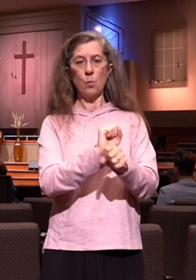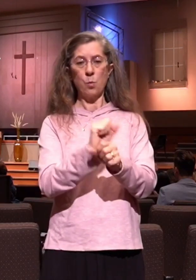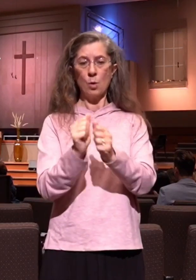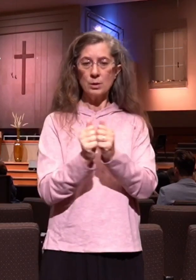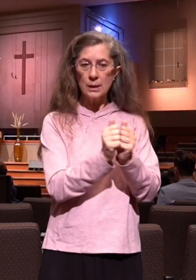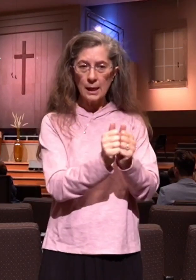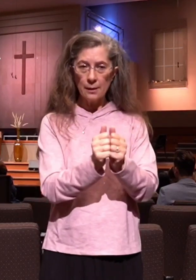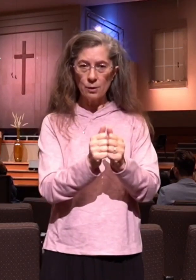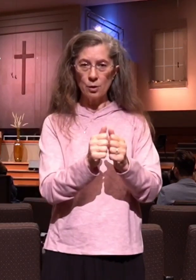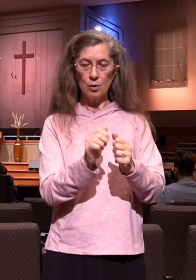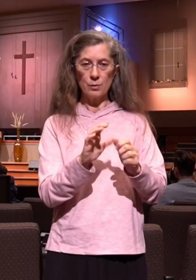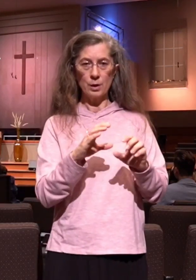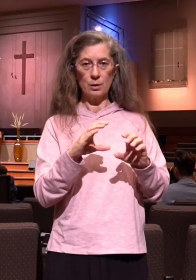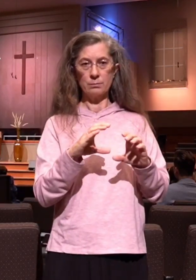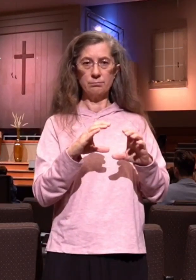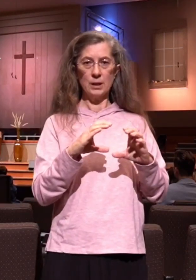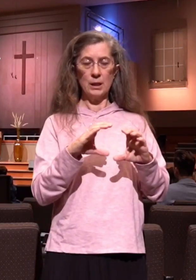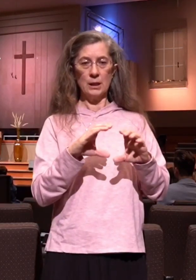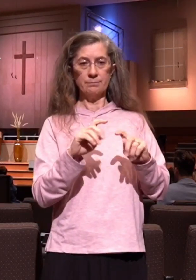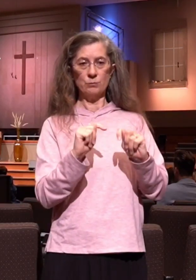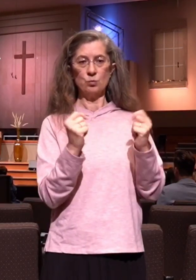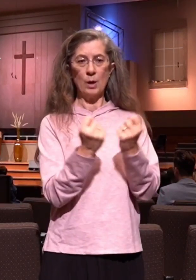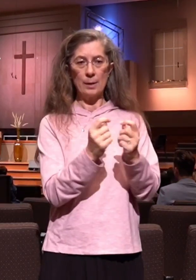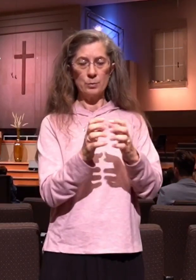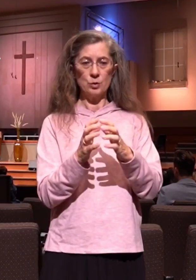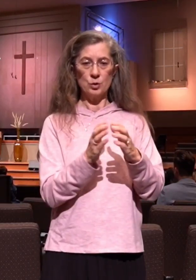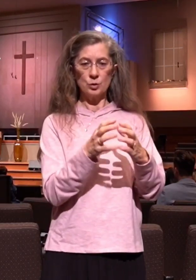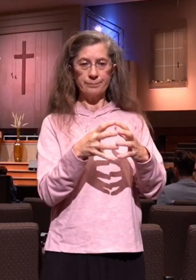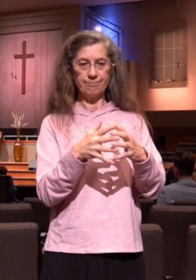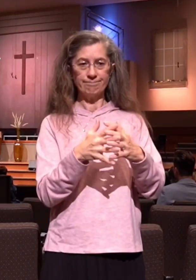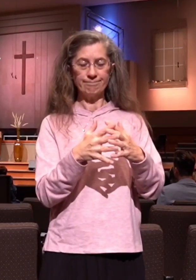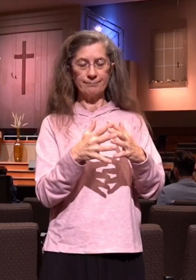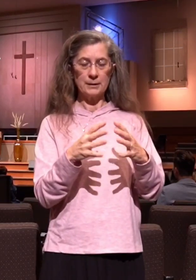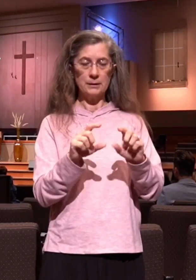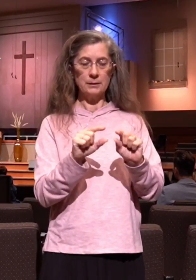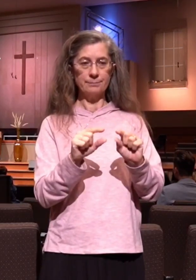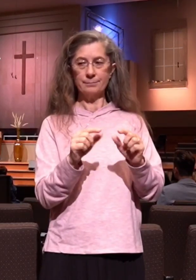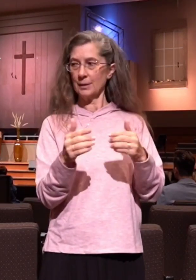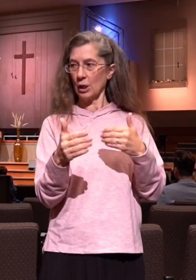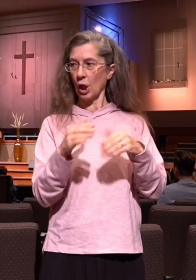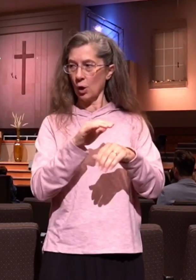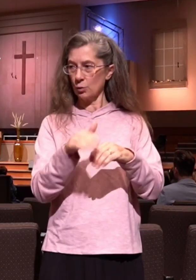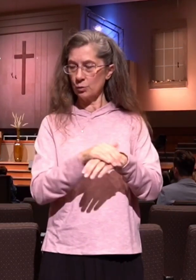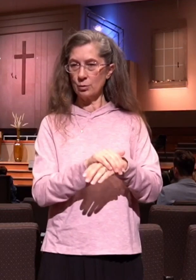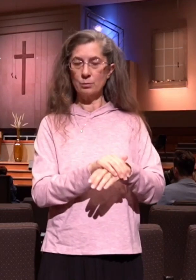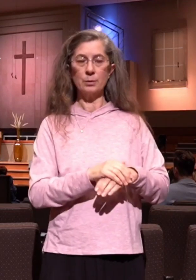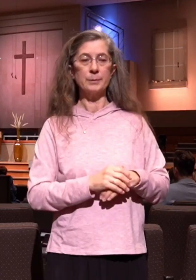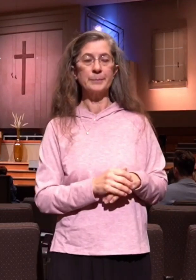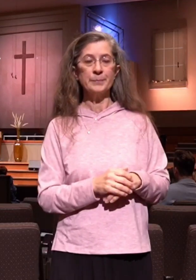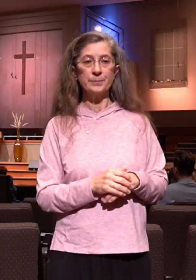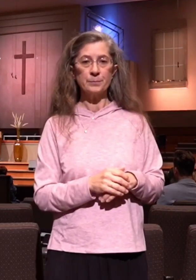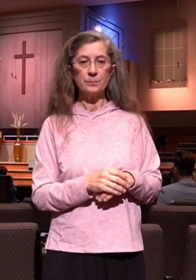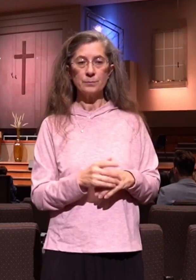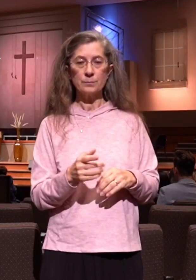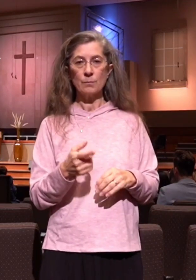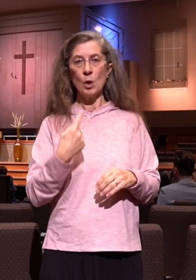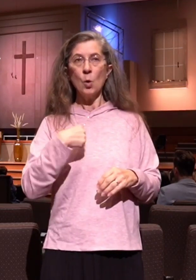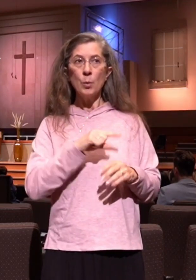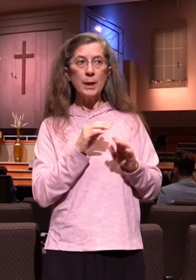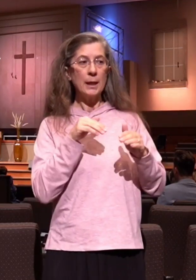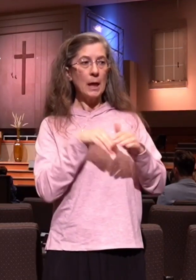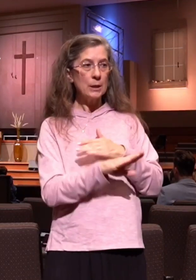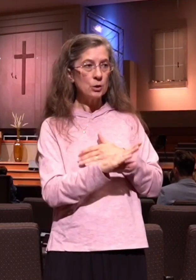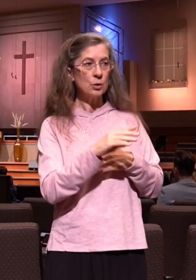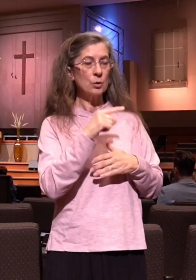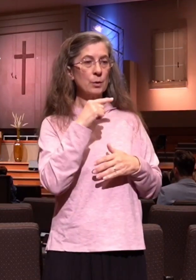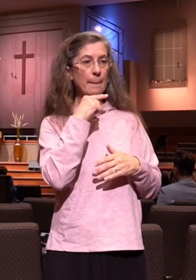a community. So trying to get through there and get a church started has been much more difficult. Well, we go to public schools